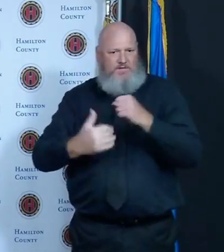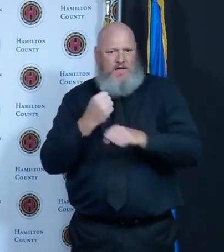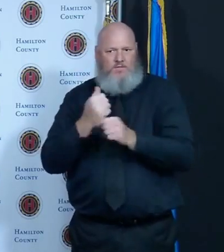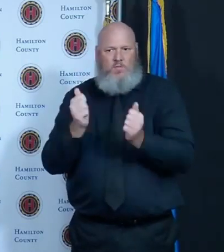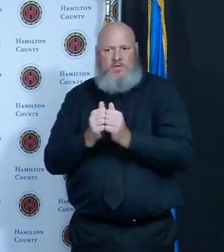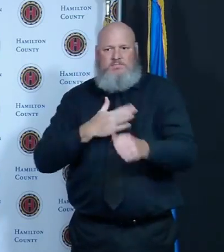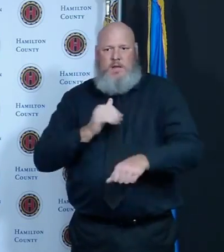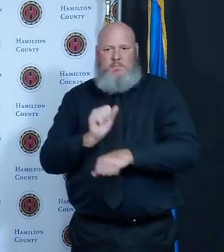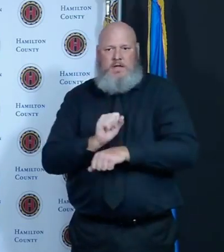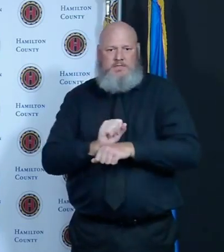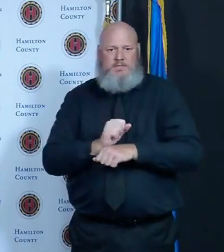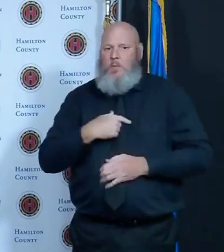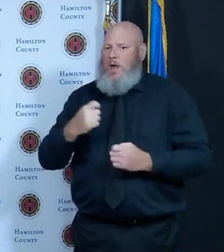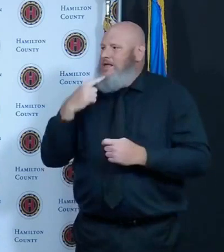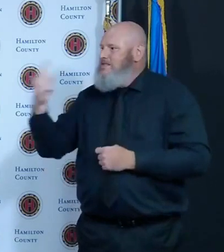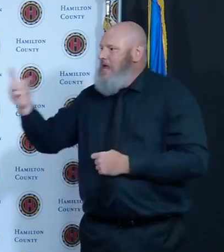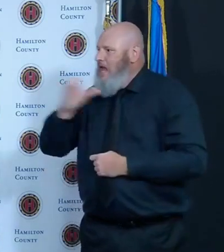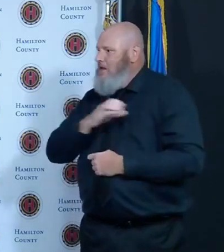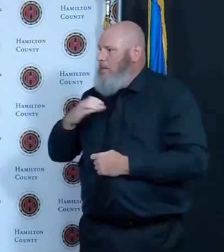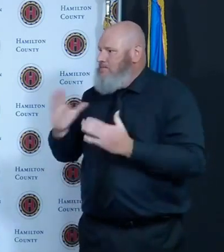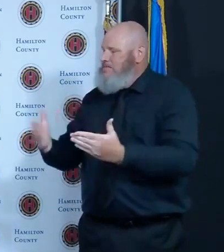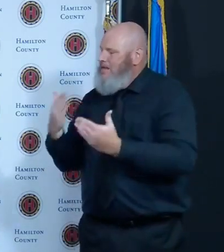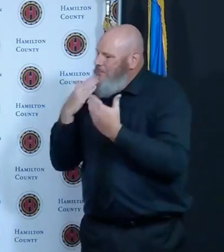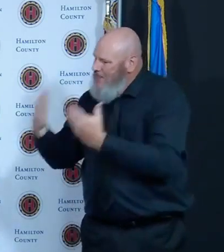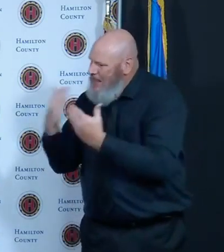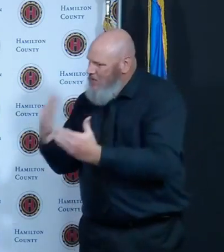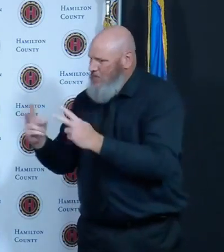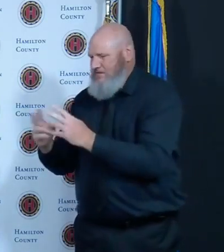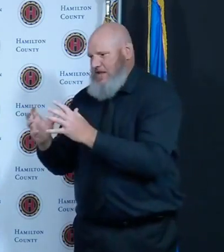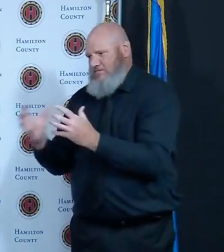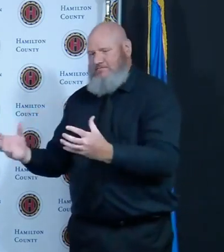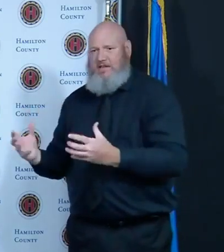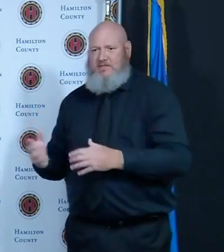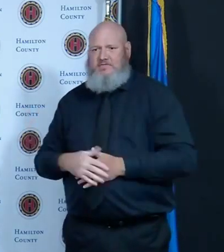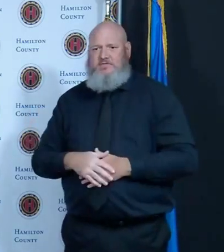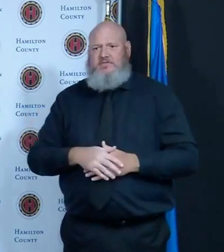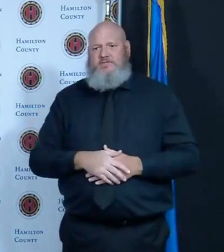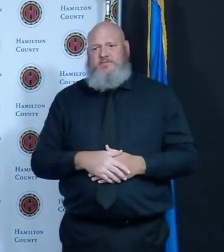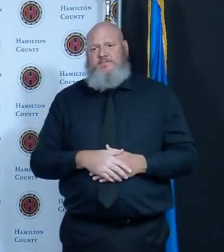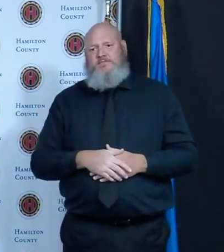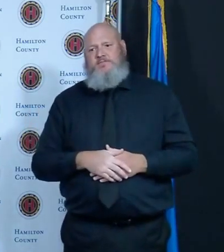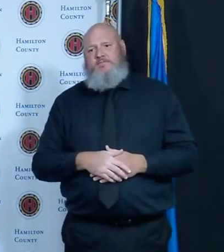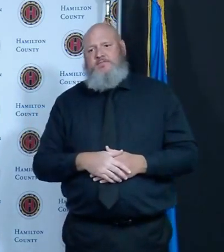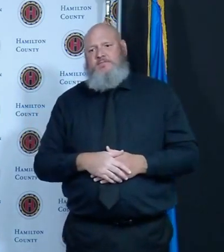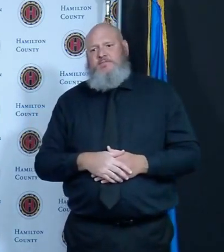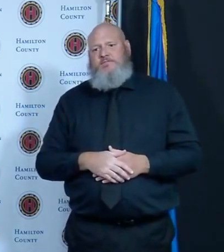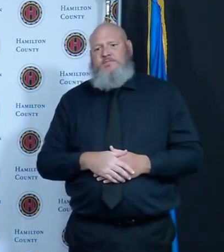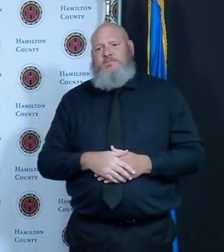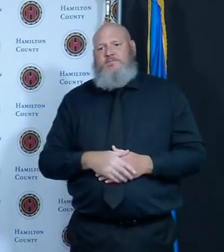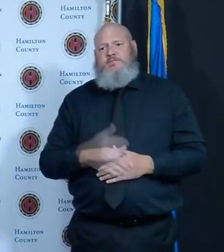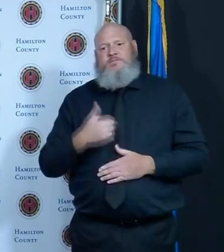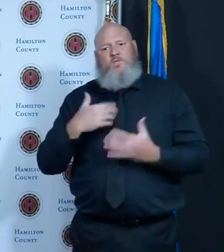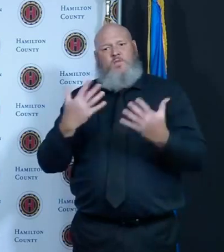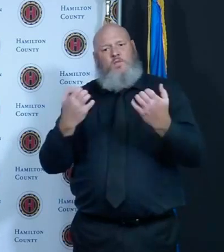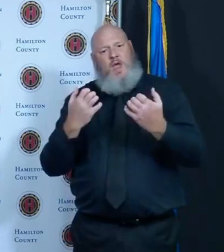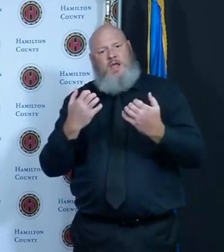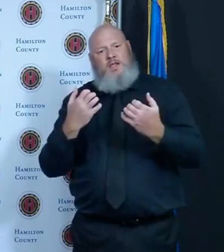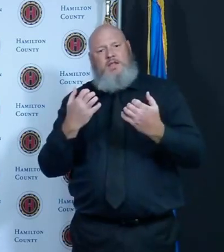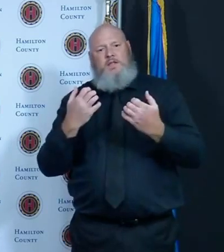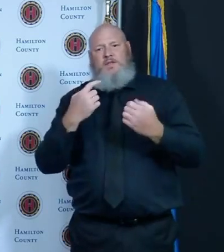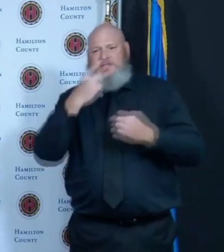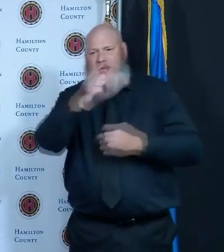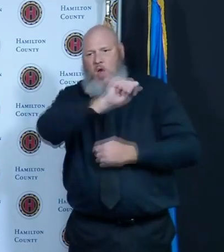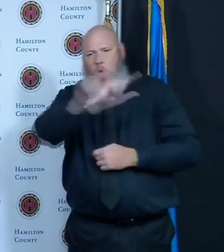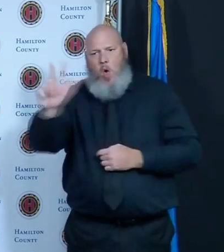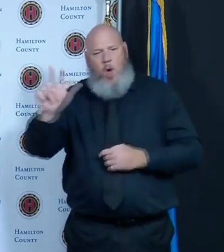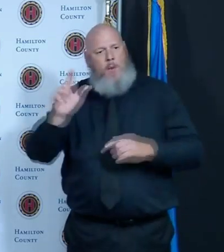wish everybody continued health and success as we push forward. And hopefully I'll hear good things about the Paycheck Protection Program